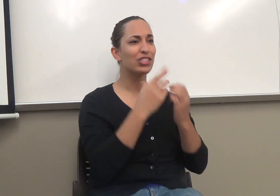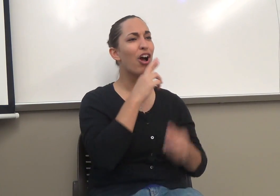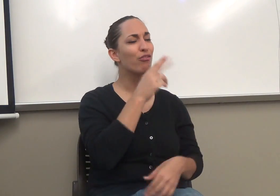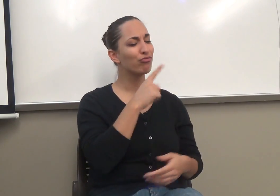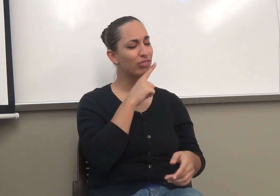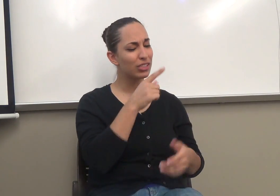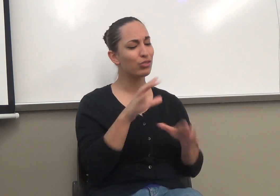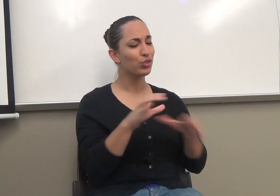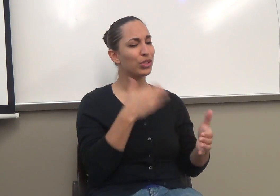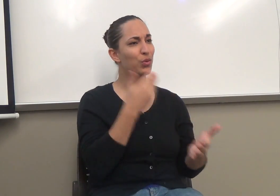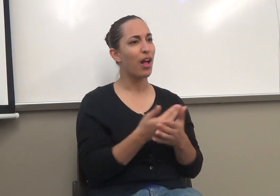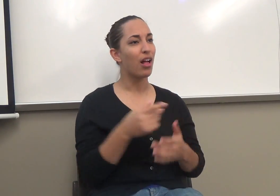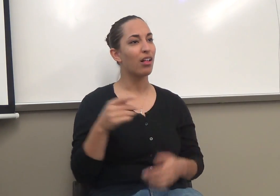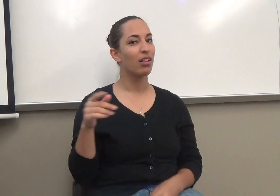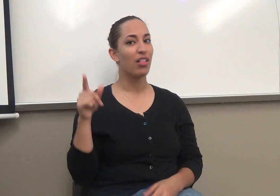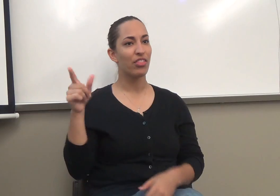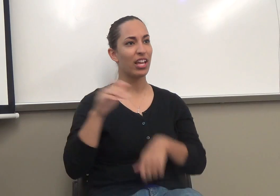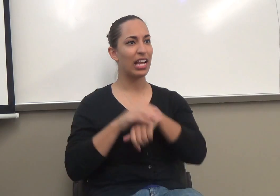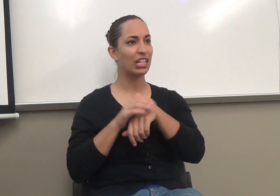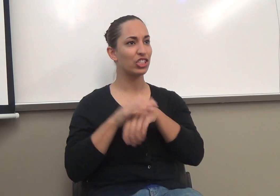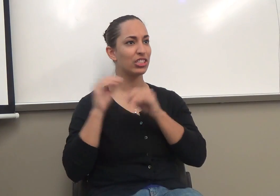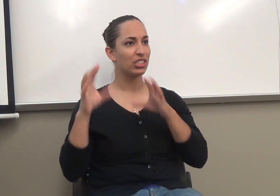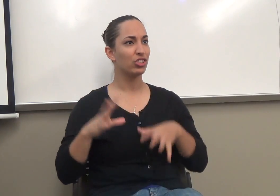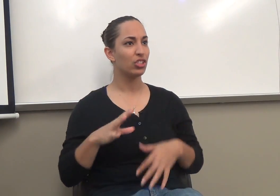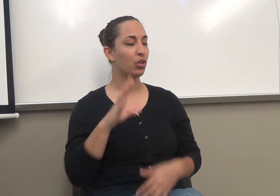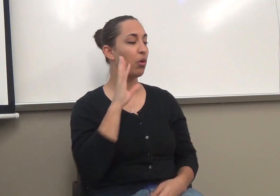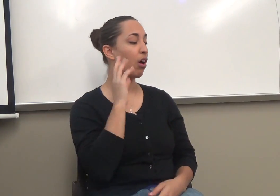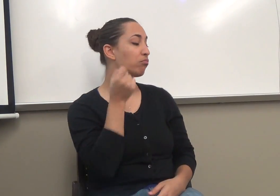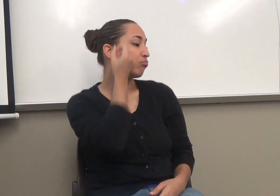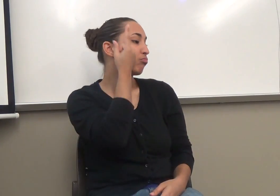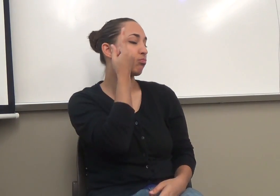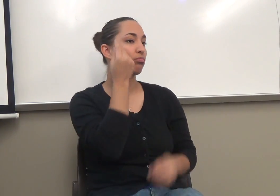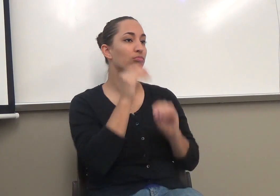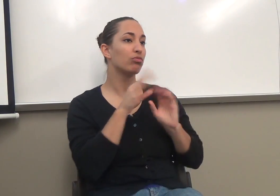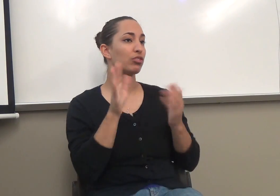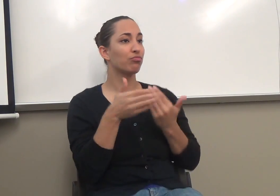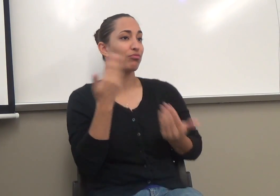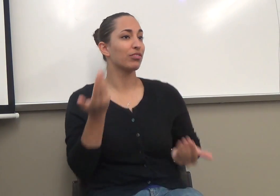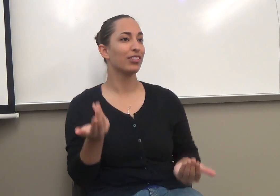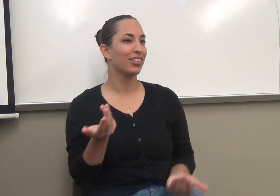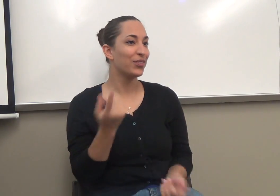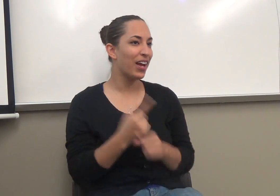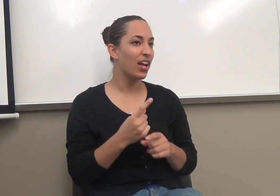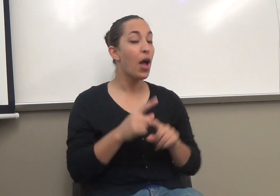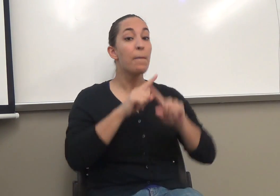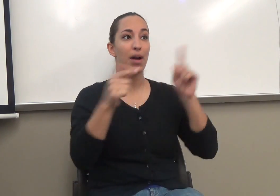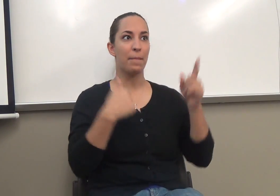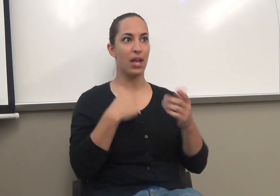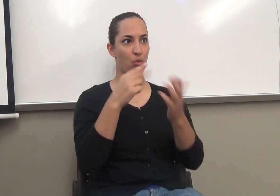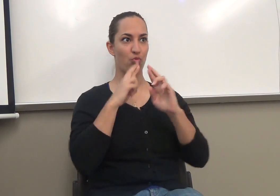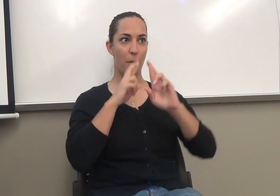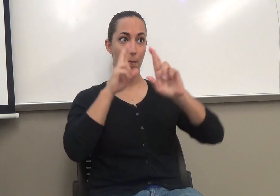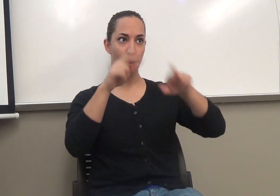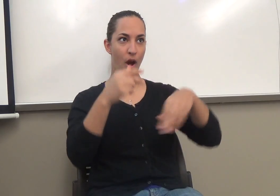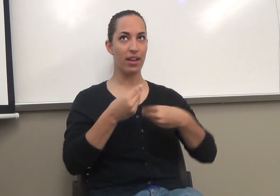going to, you know, they're English teachers, they're not going to bat an eye. But I'm not going to write that in some report I'm giving to my